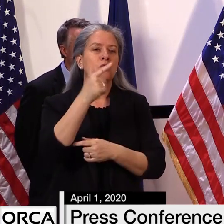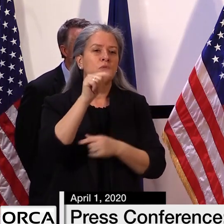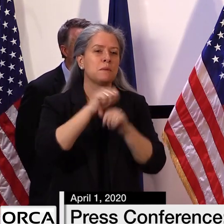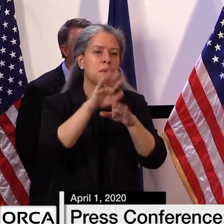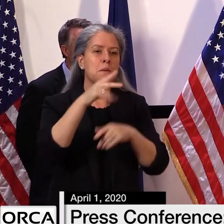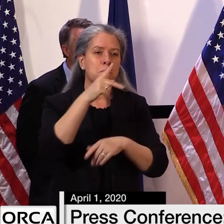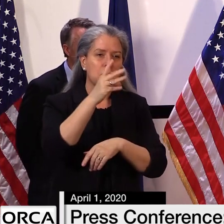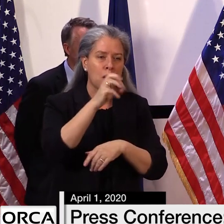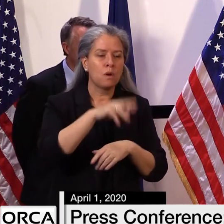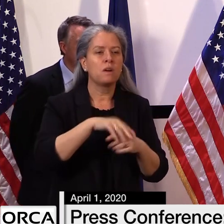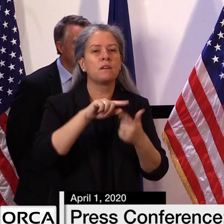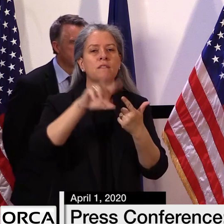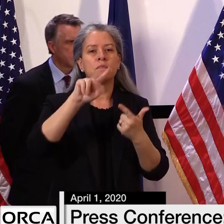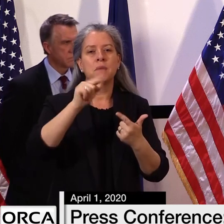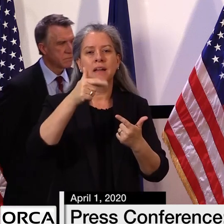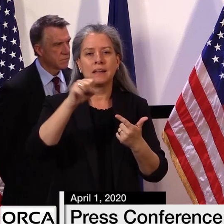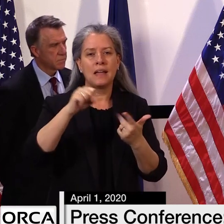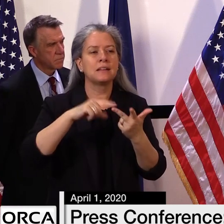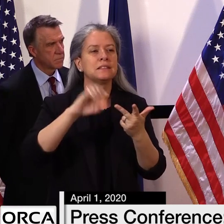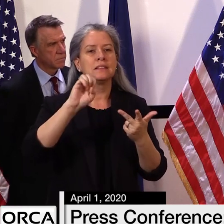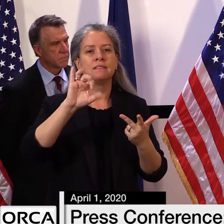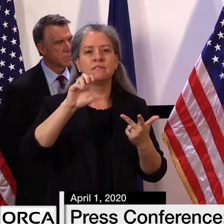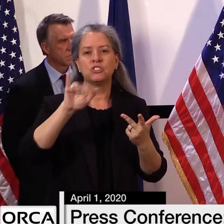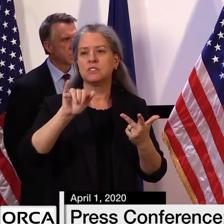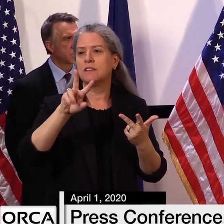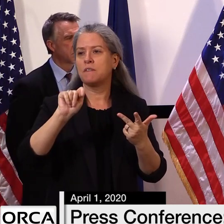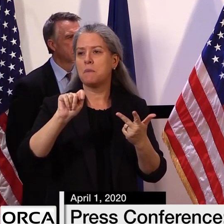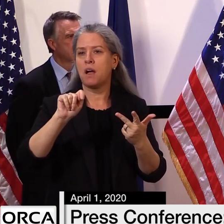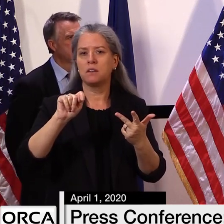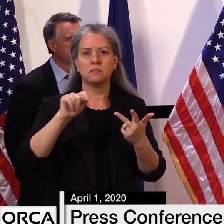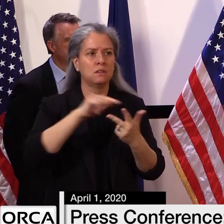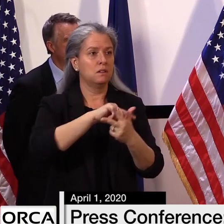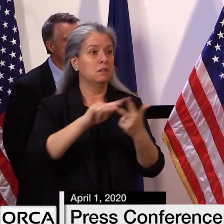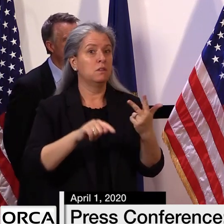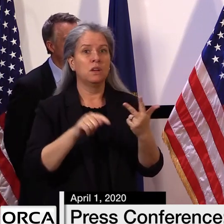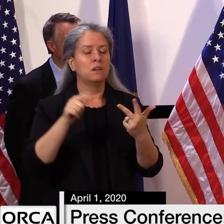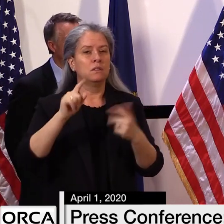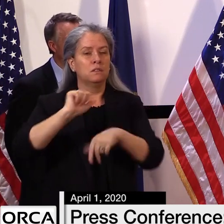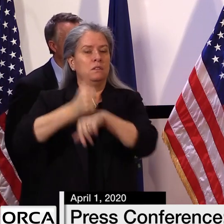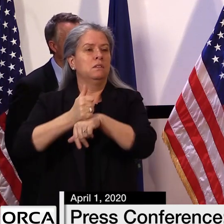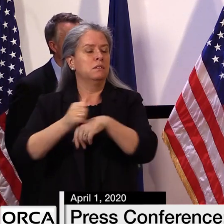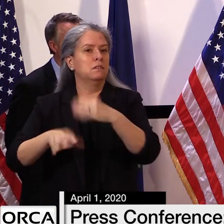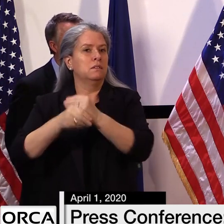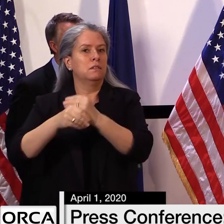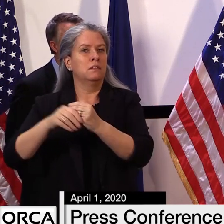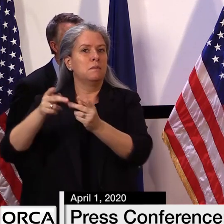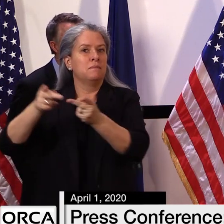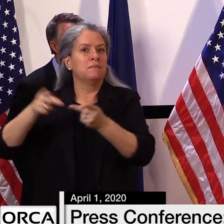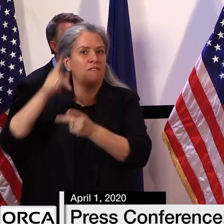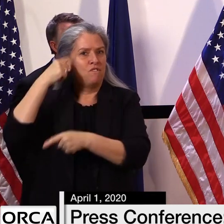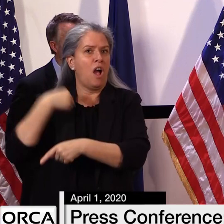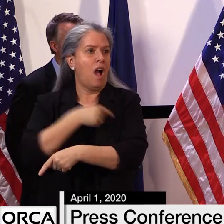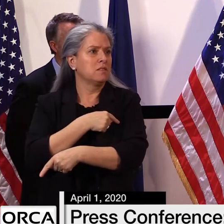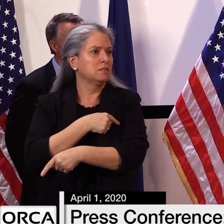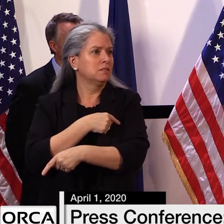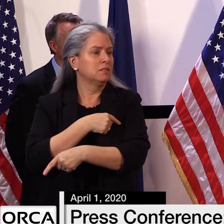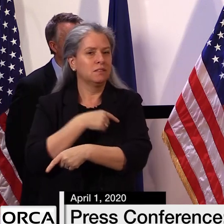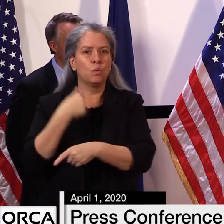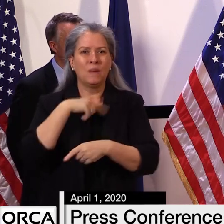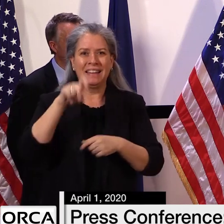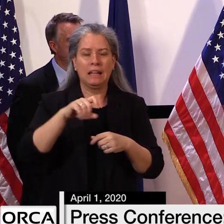Efficiency Vermont. They early on were able to stand up a supplemental claim center for us and are taking calls on a daily